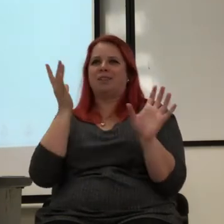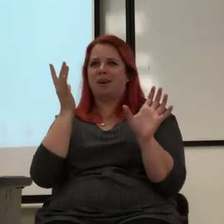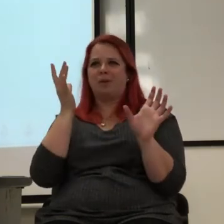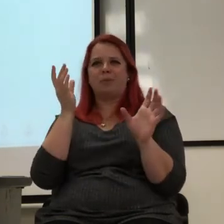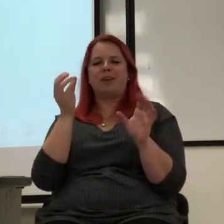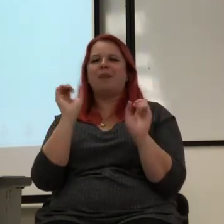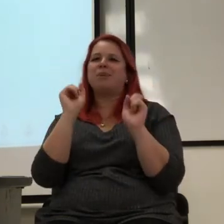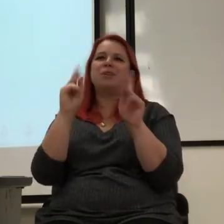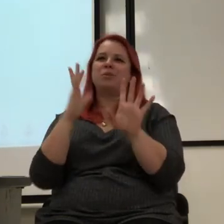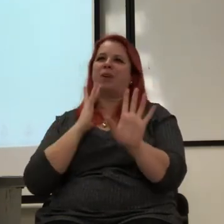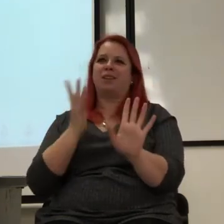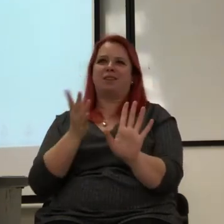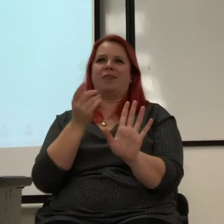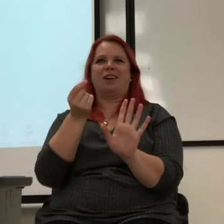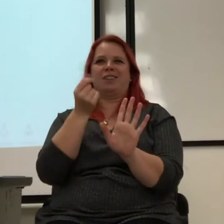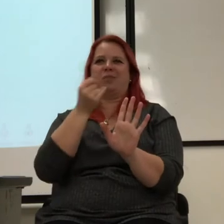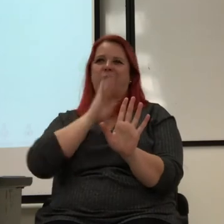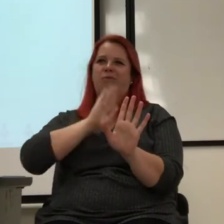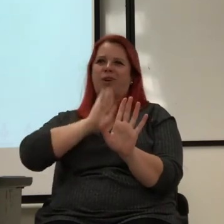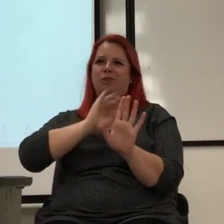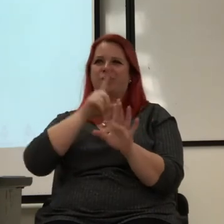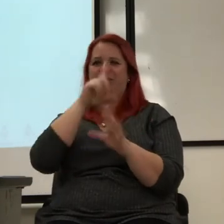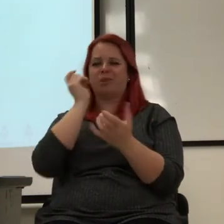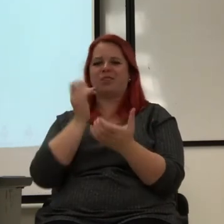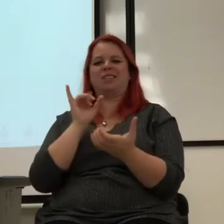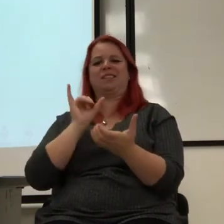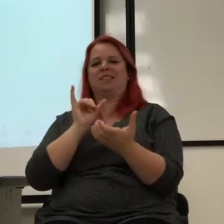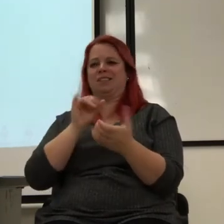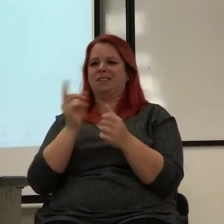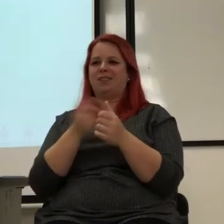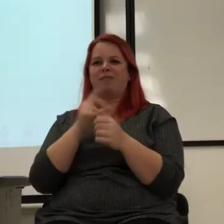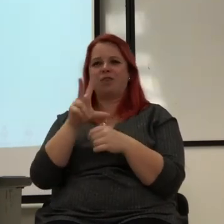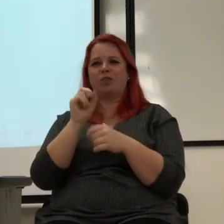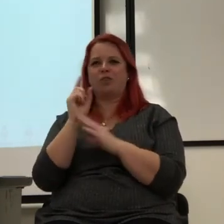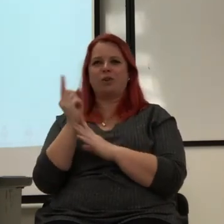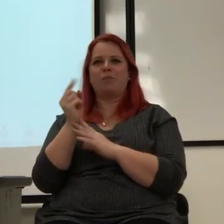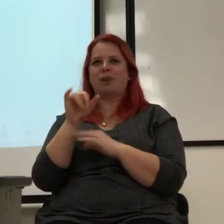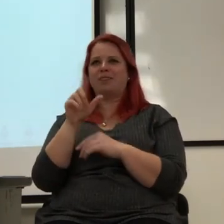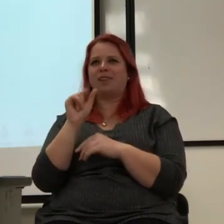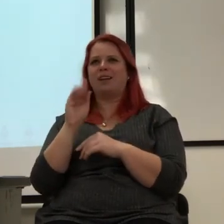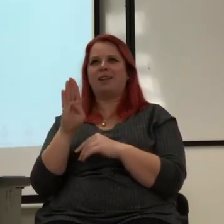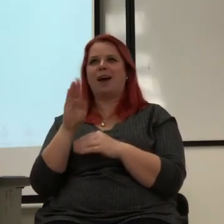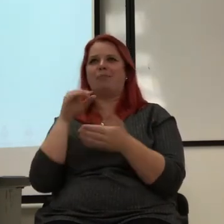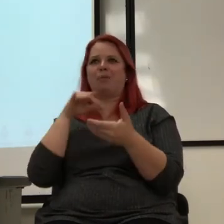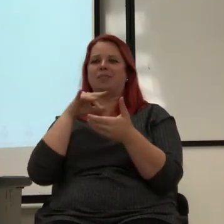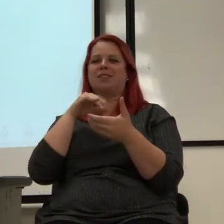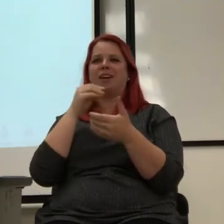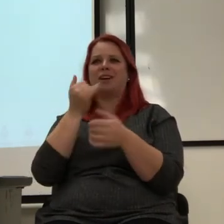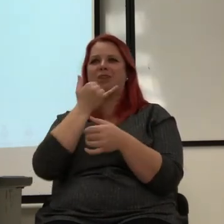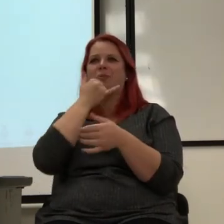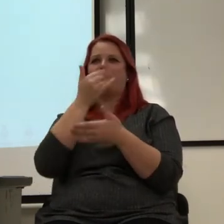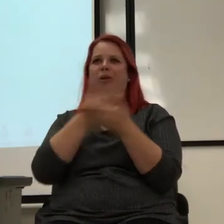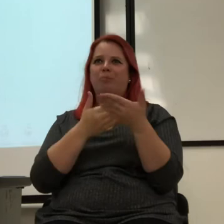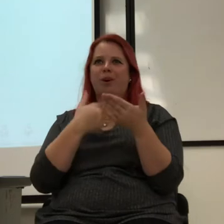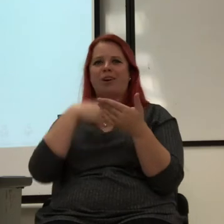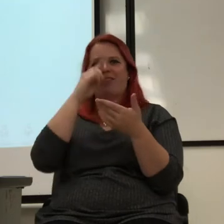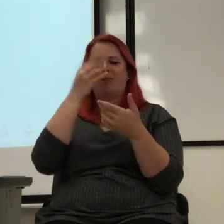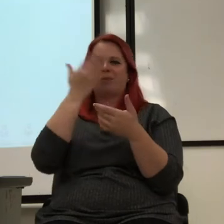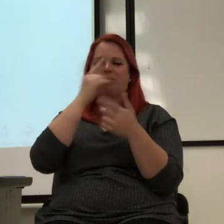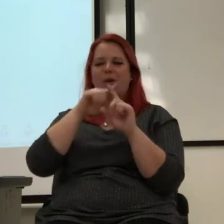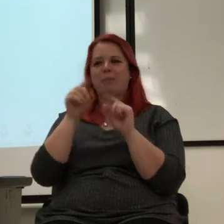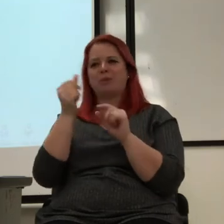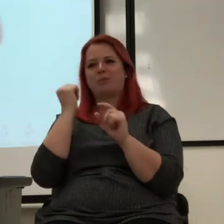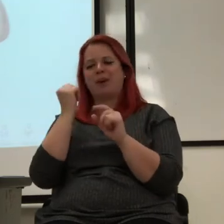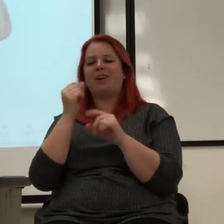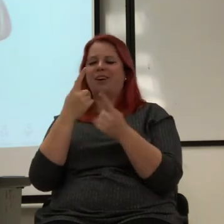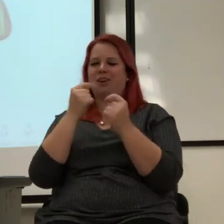you mix it up. It's a little aggravating, right? So, oh, I wasted the first 30 minutes of that lab studying the back where I thought it was the front. Try